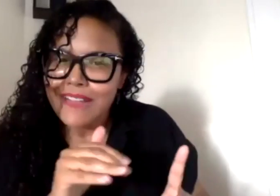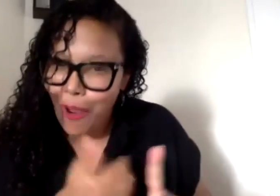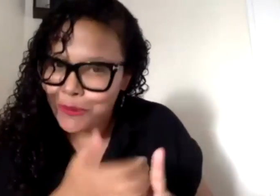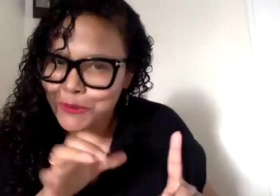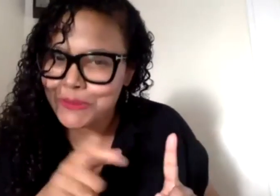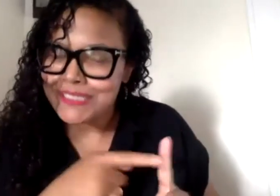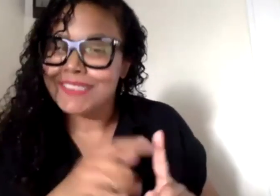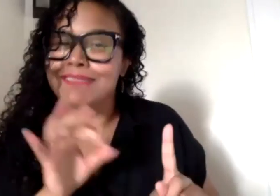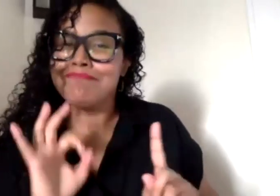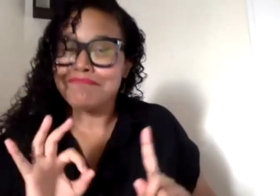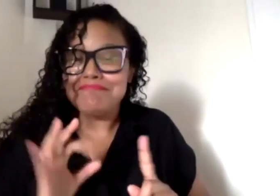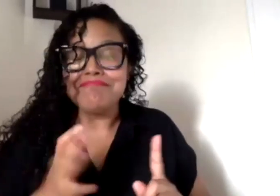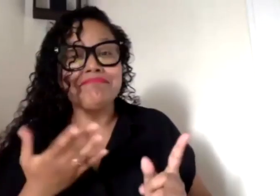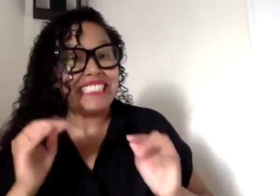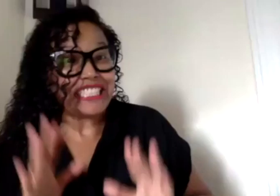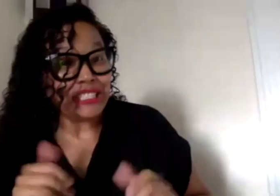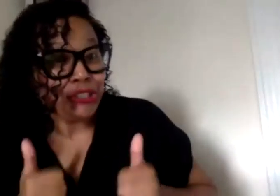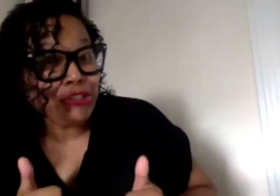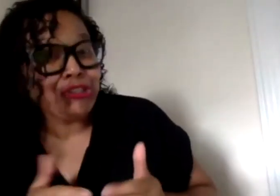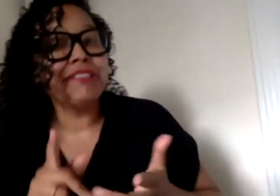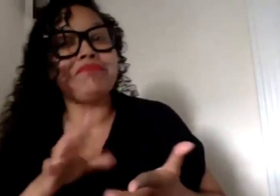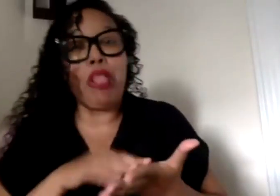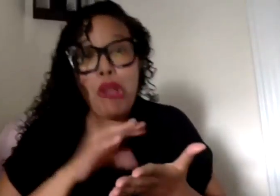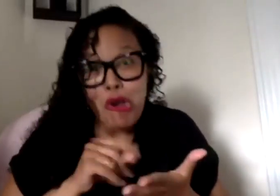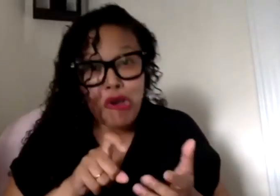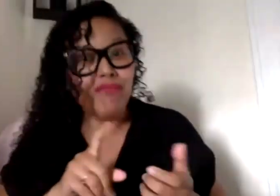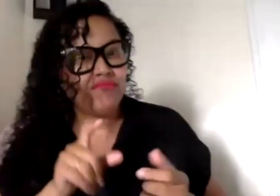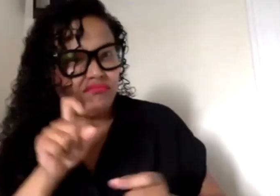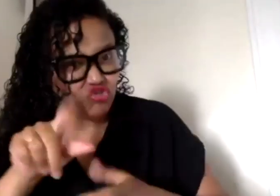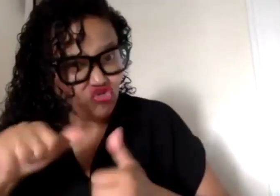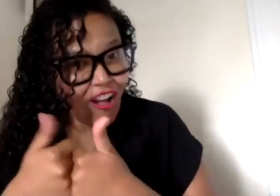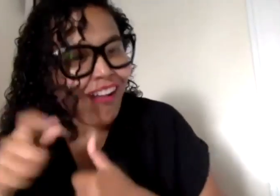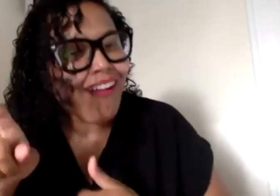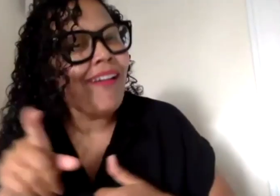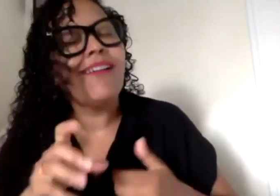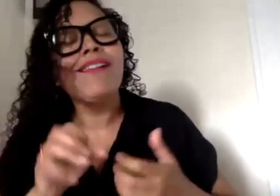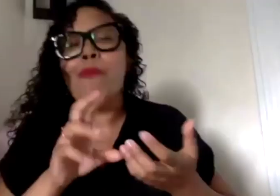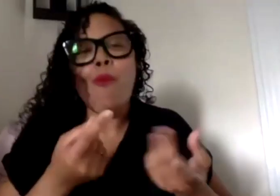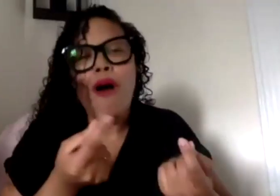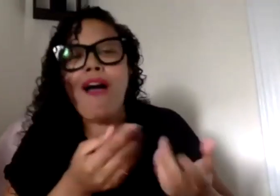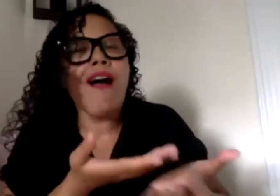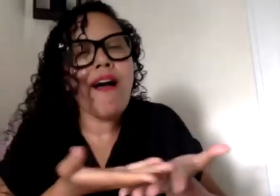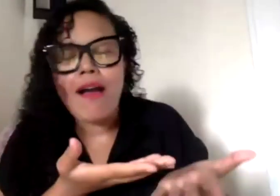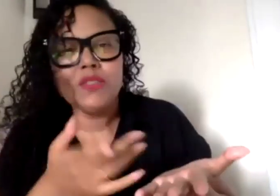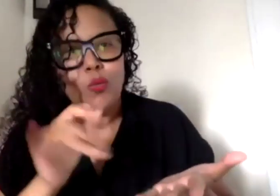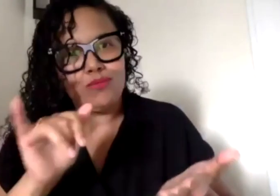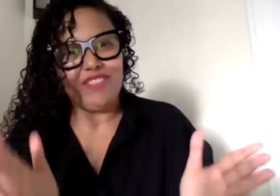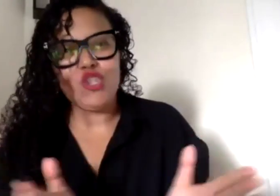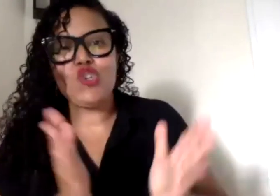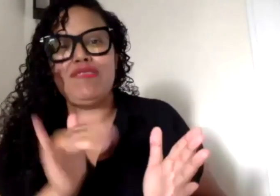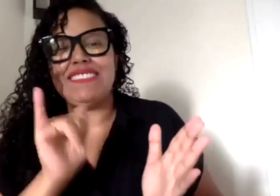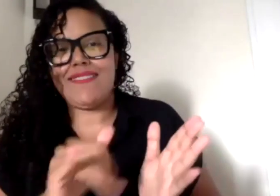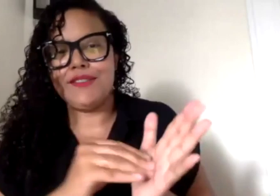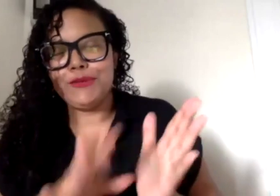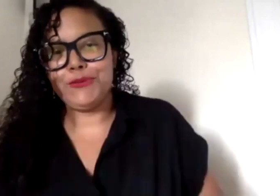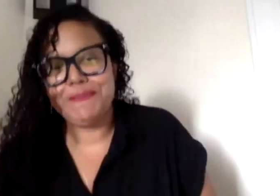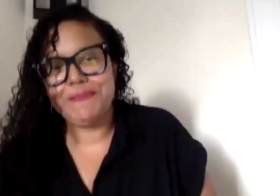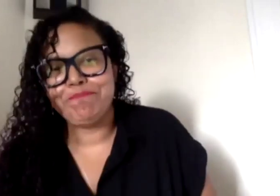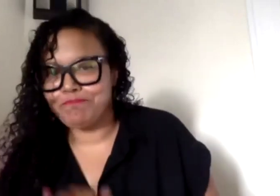because no one is keeping their eye on them. But if a mentor was focused on the students, if the students experience any challenges,